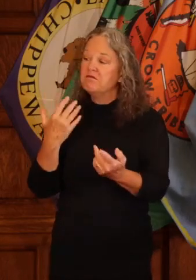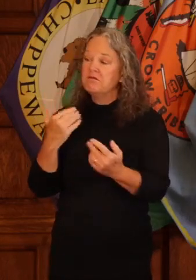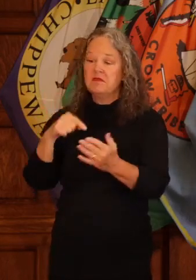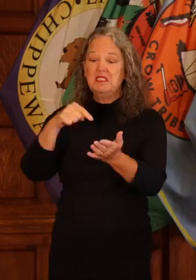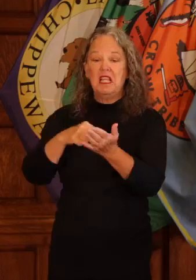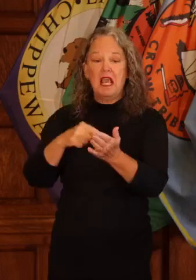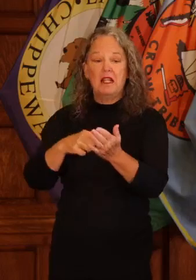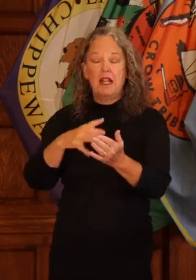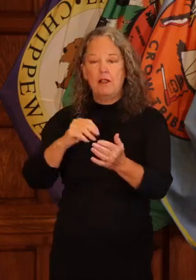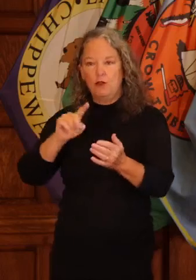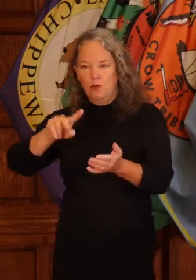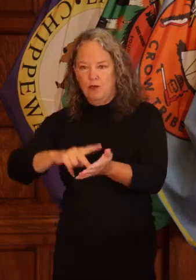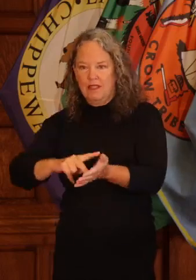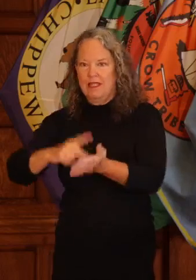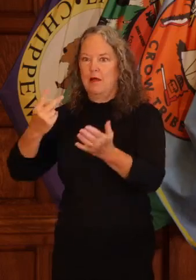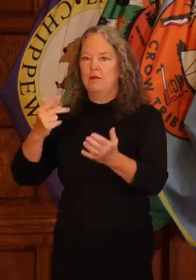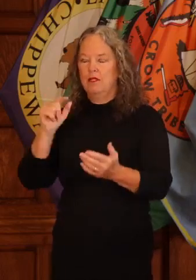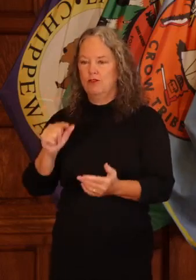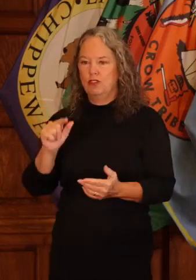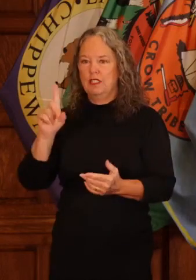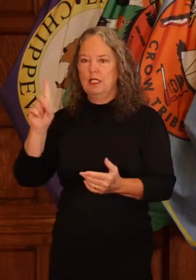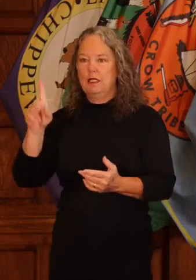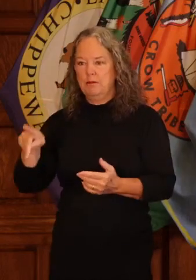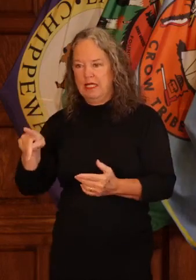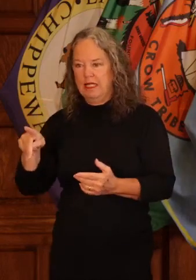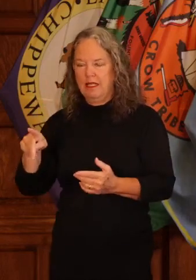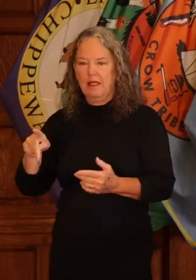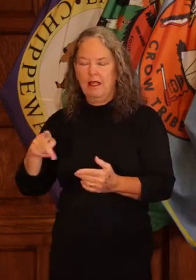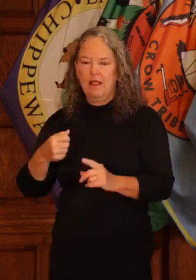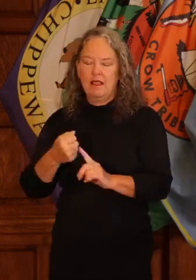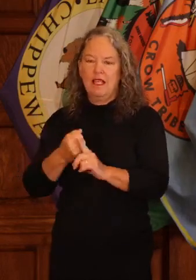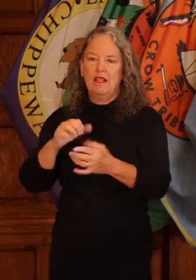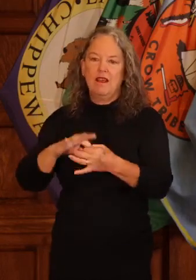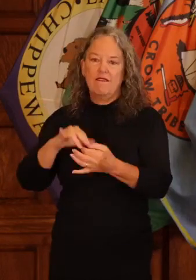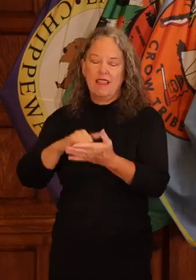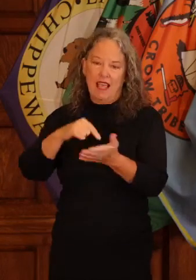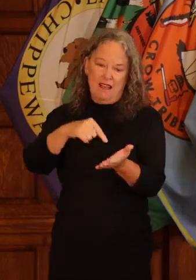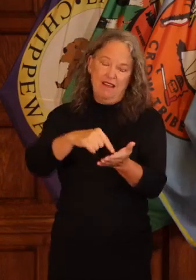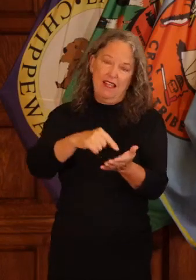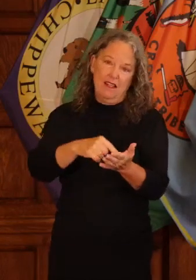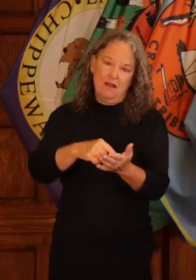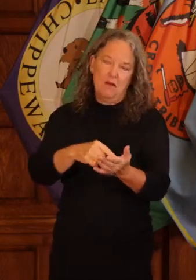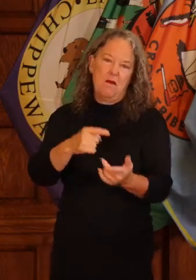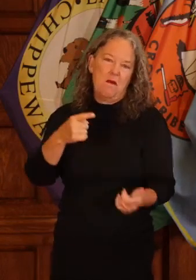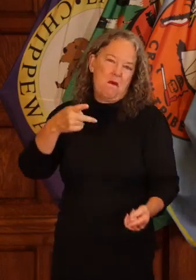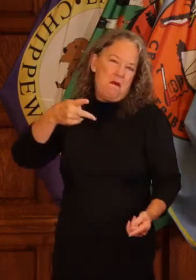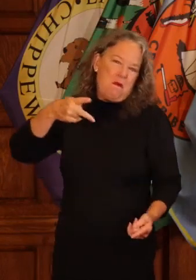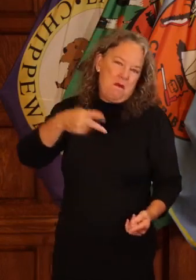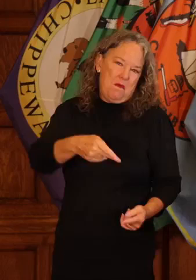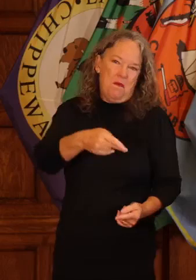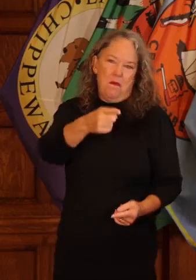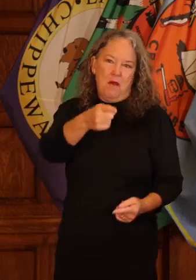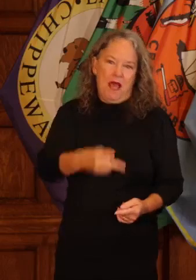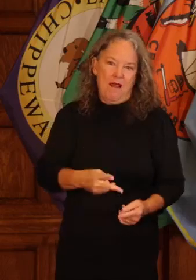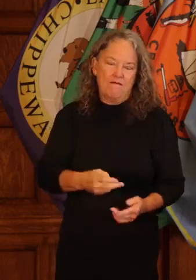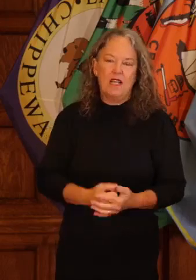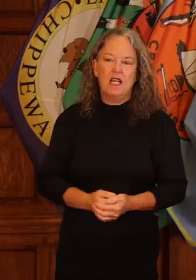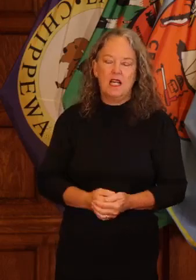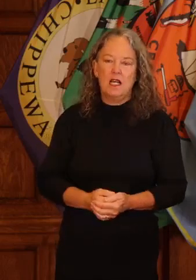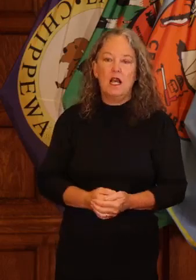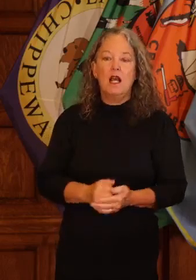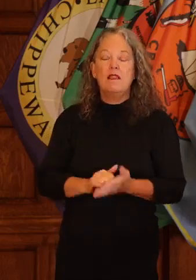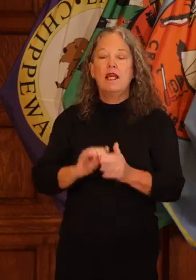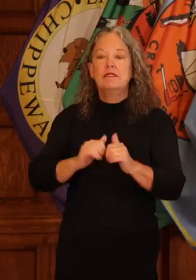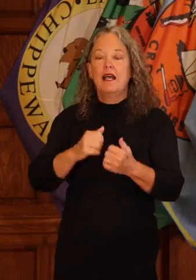double GDP, the magnitude of that debt on a relative basis is cut in half. This is how